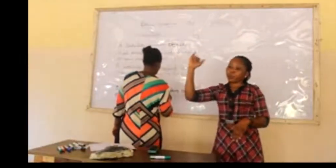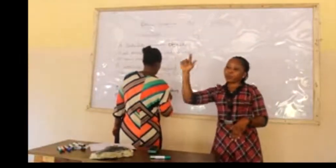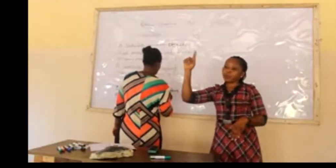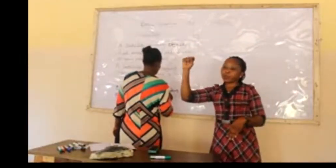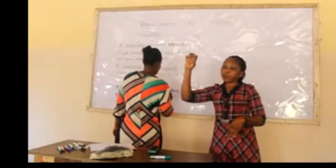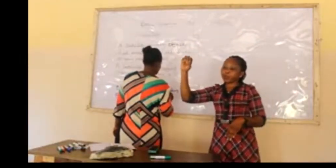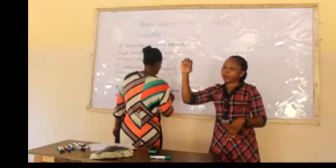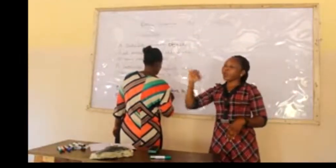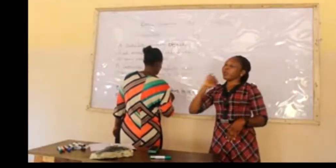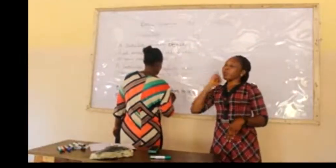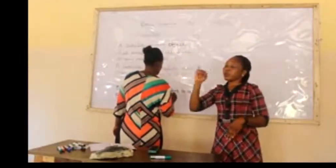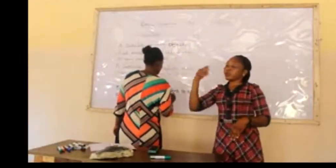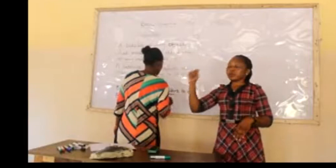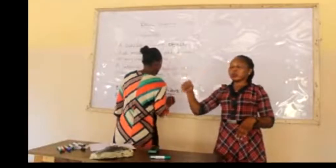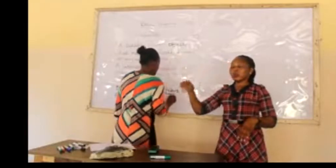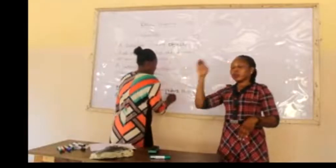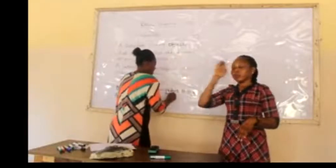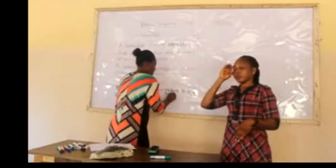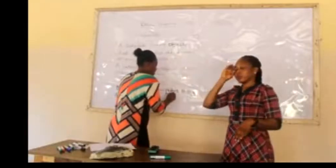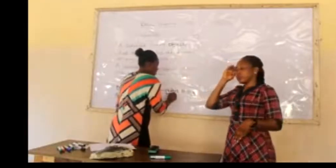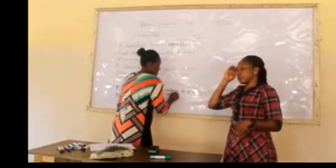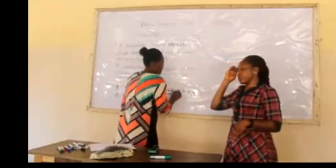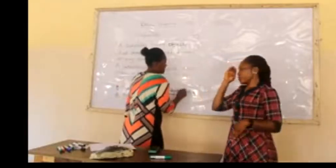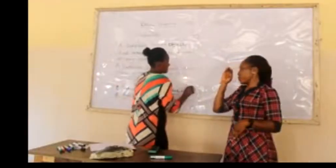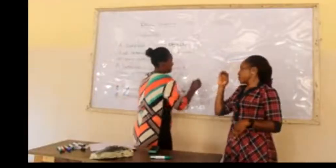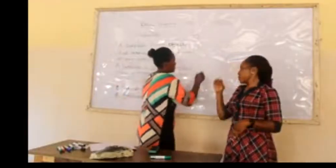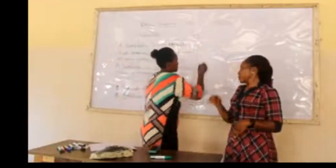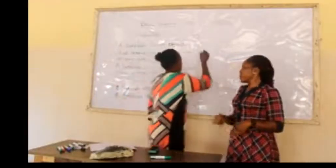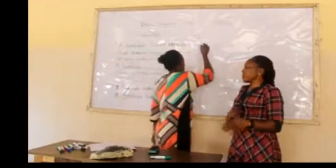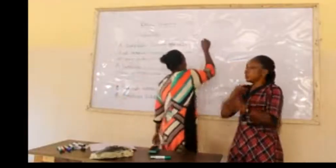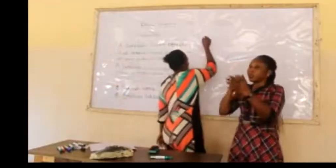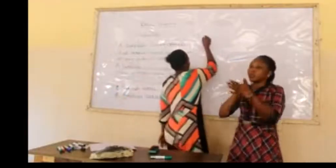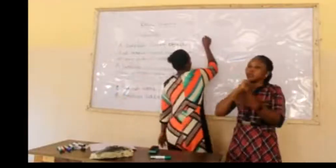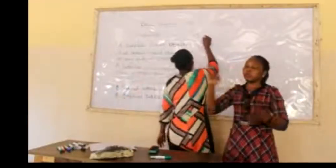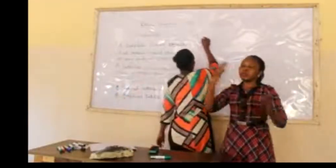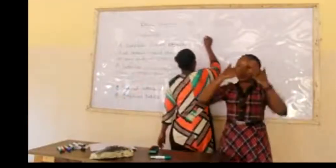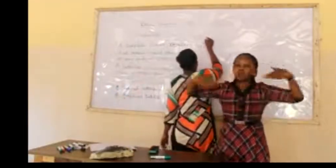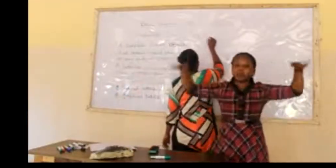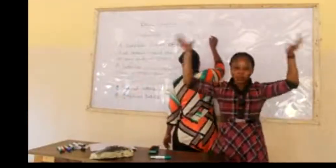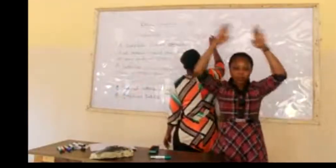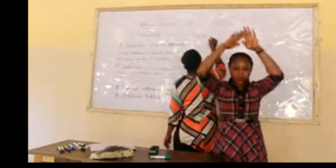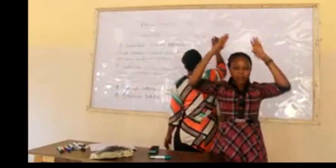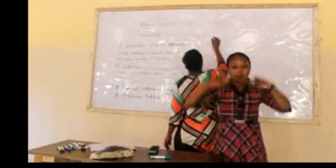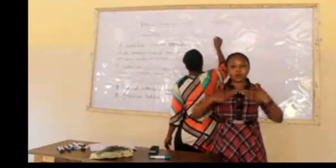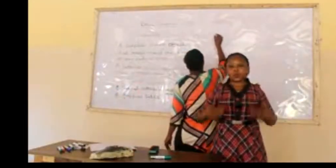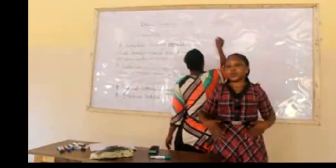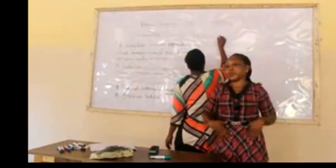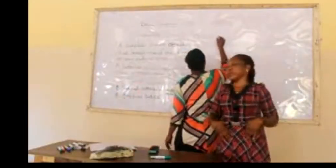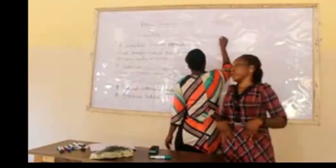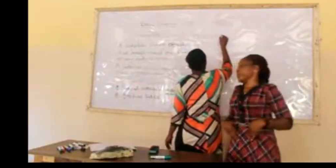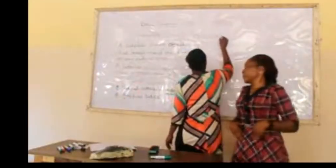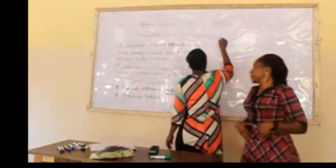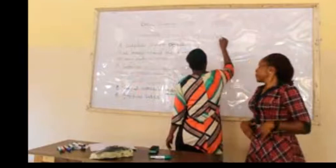The moon. And I said that the moon is a celestial body.